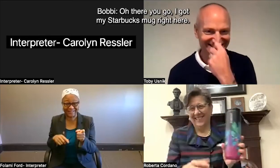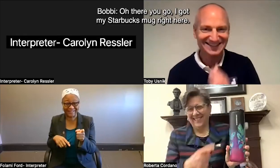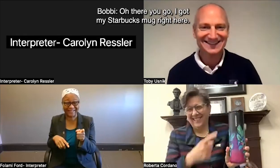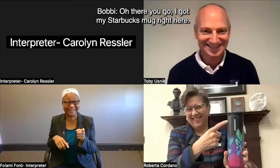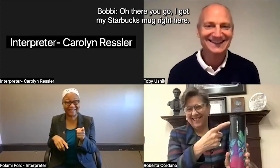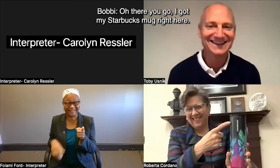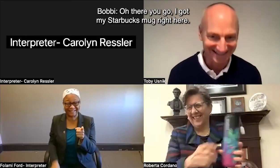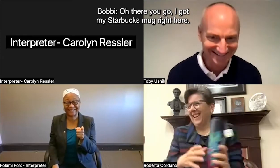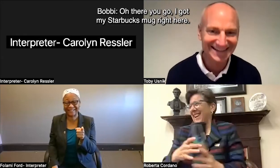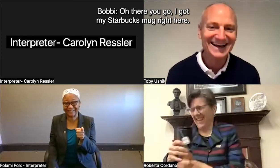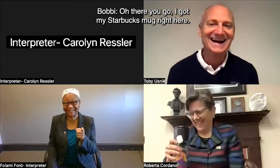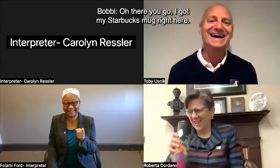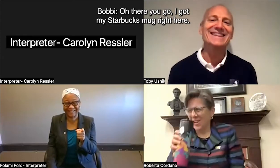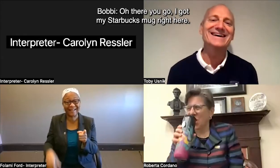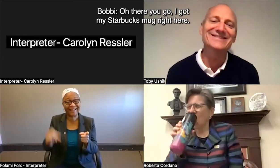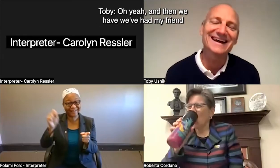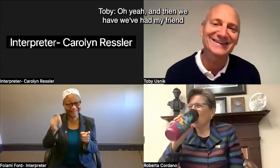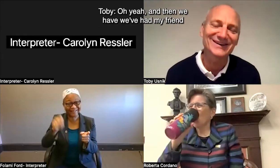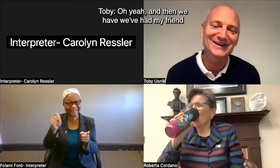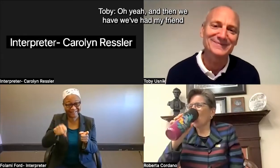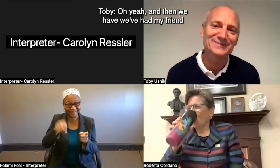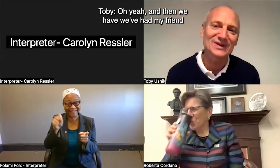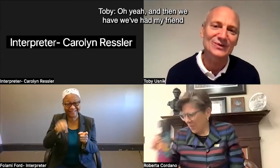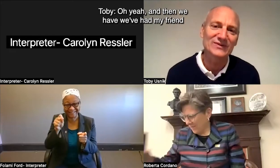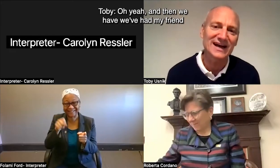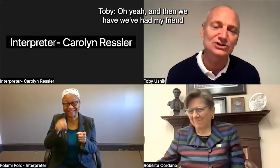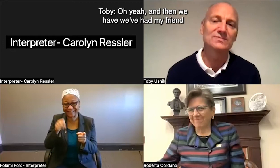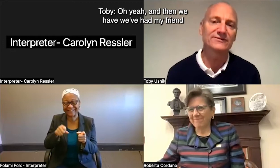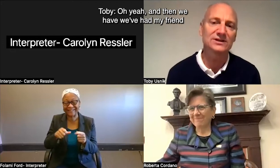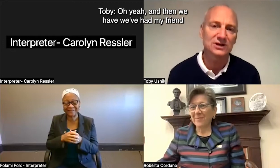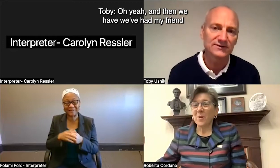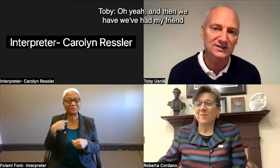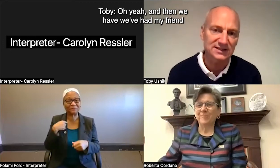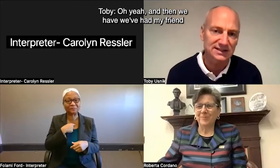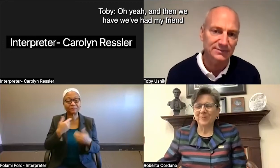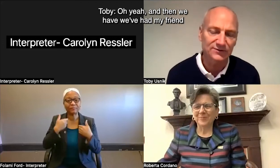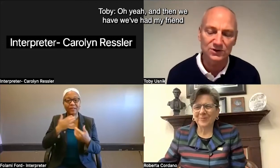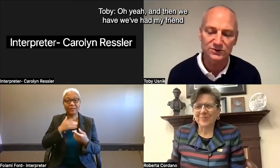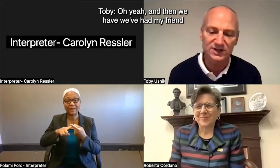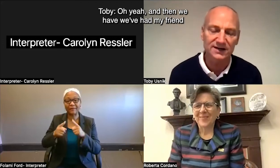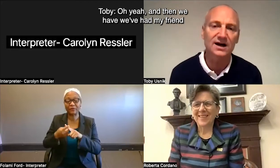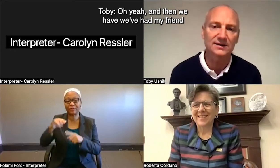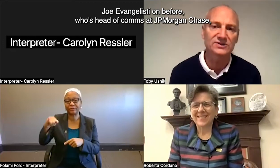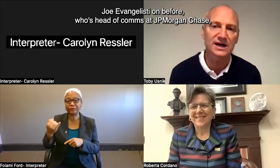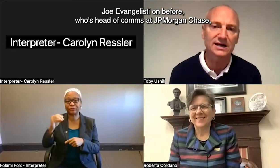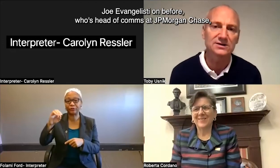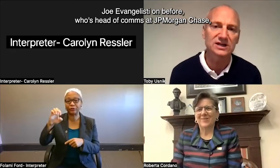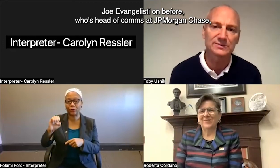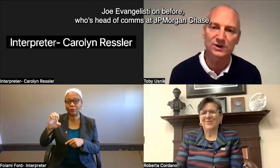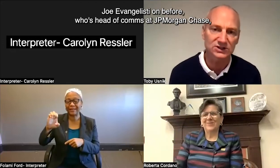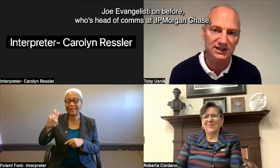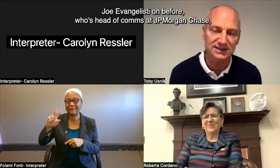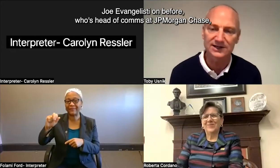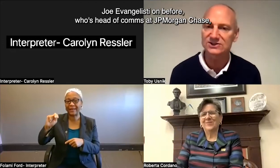right here. Yeah. And then we have, we've had my friend Joe Evangelician before, who's head of comms at